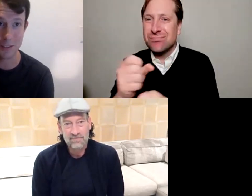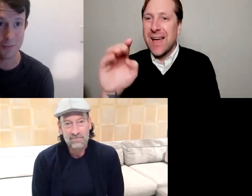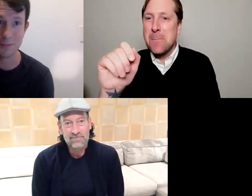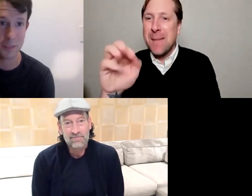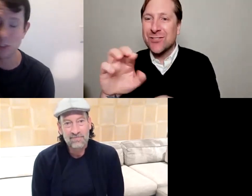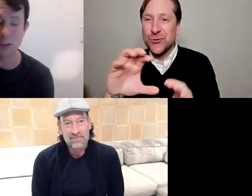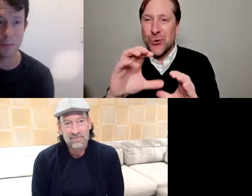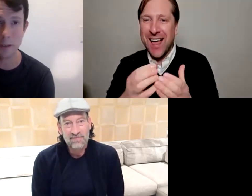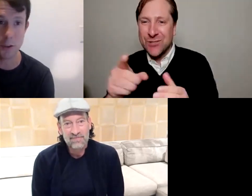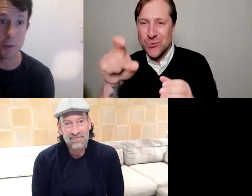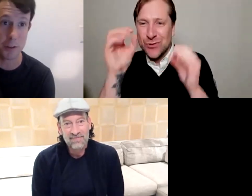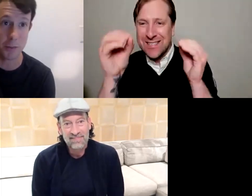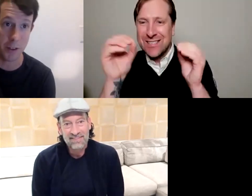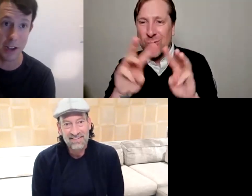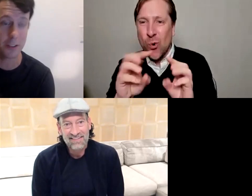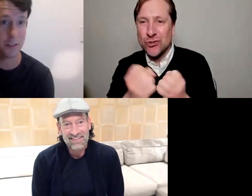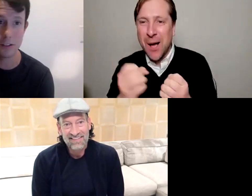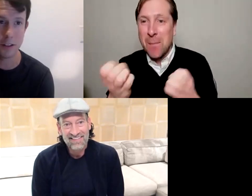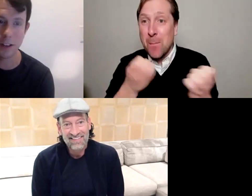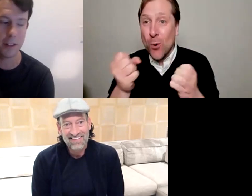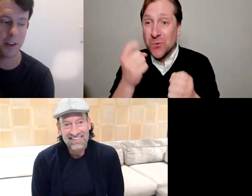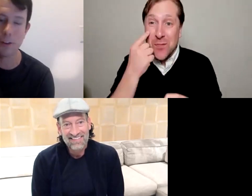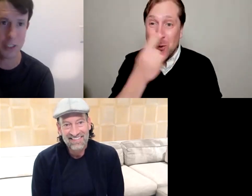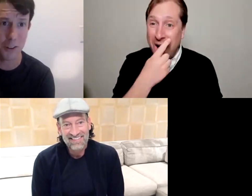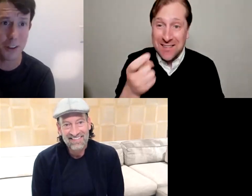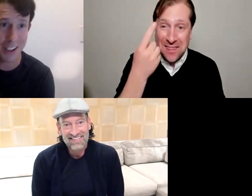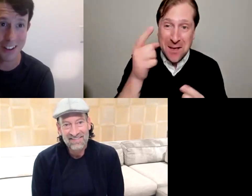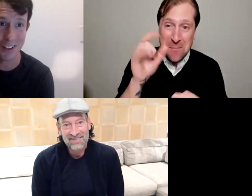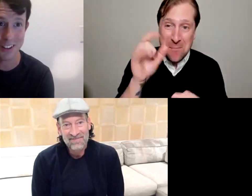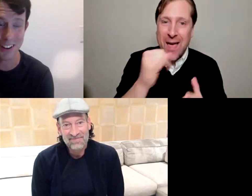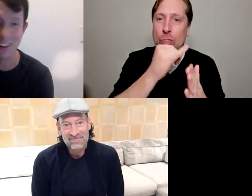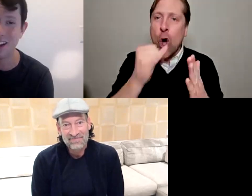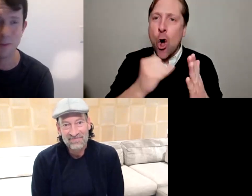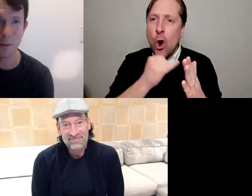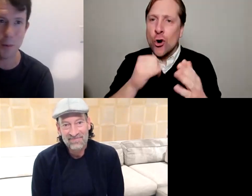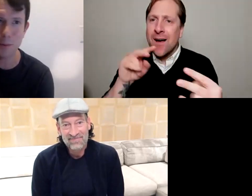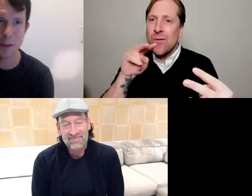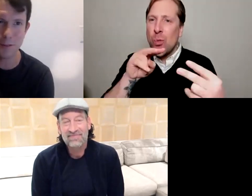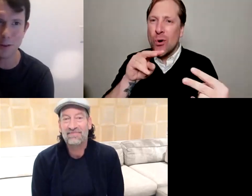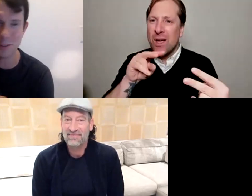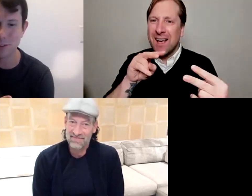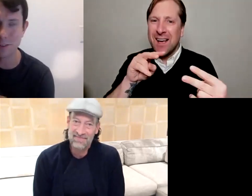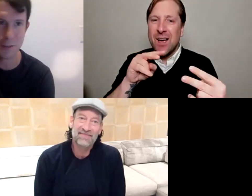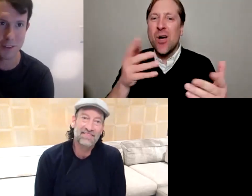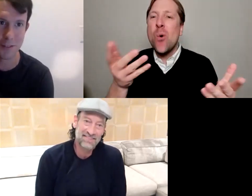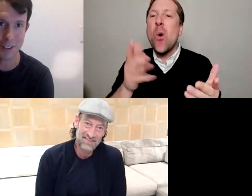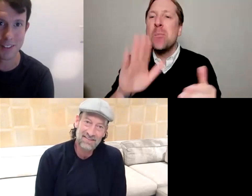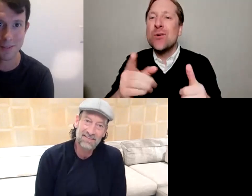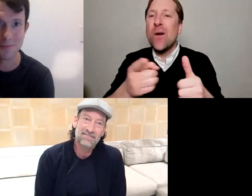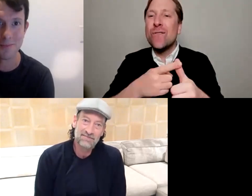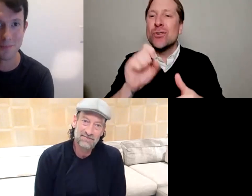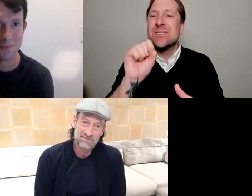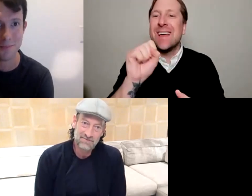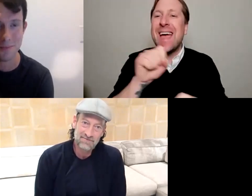just showing emotion with your eyes, the art of just looking at your co-star, what would be your first sort of snippets of advice?